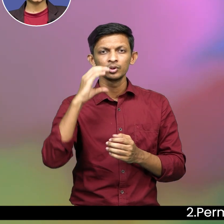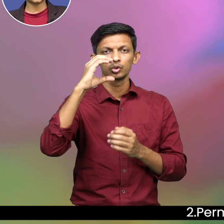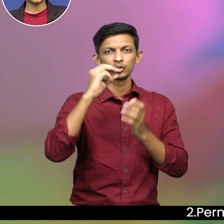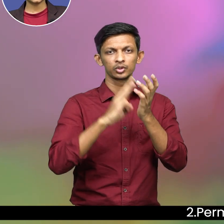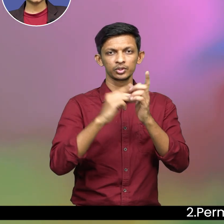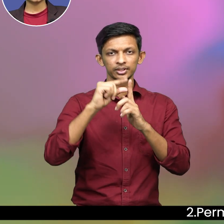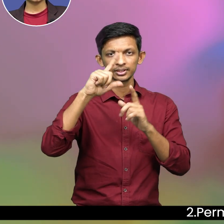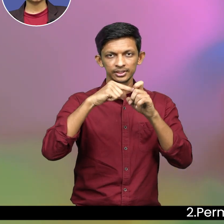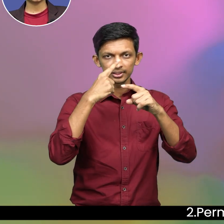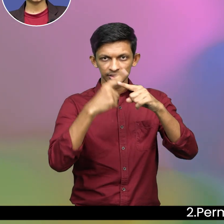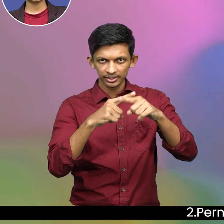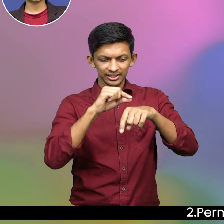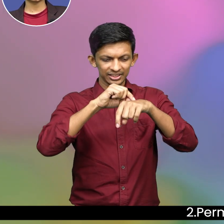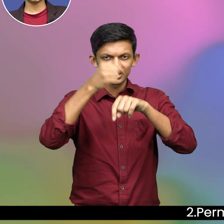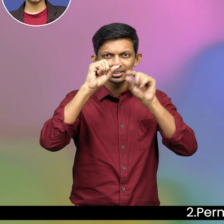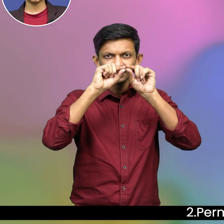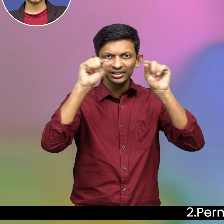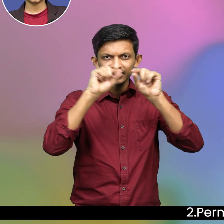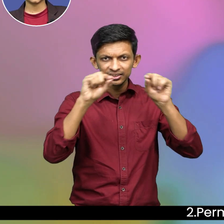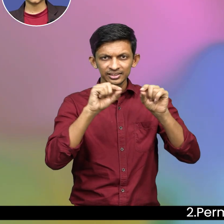Permanent tissues